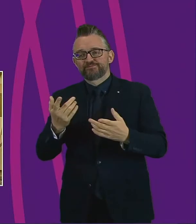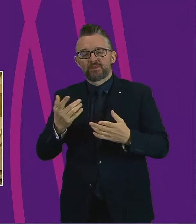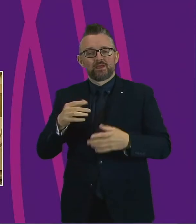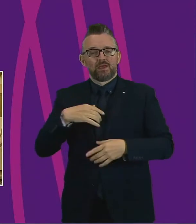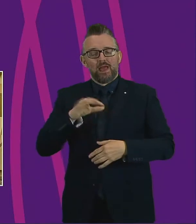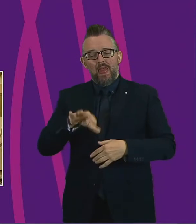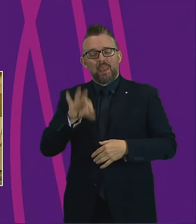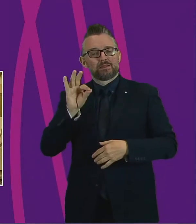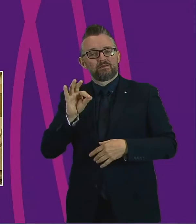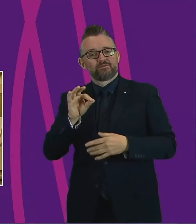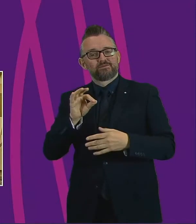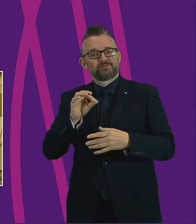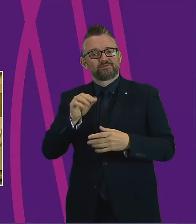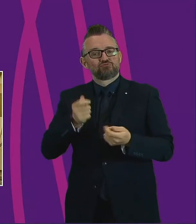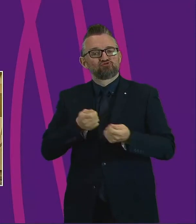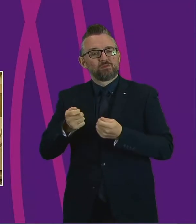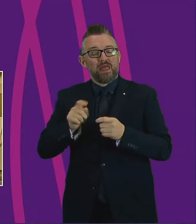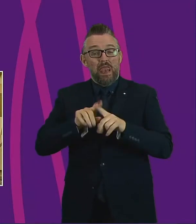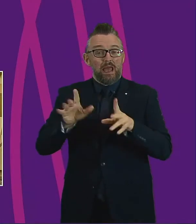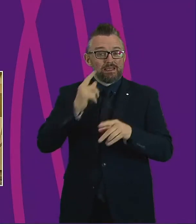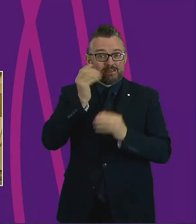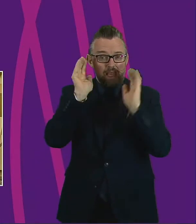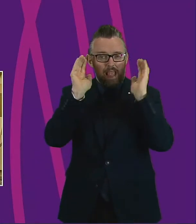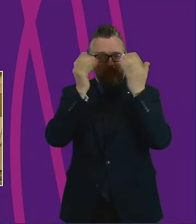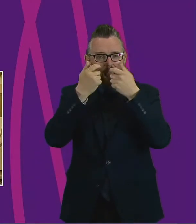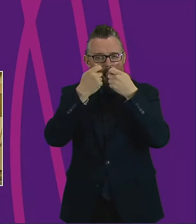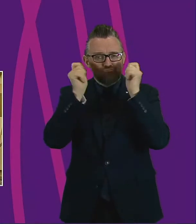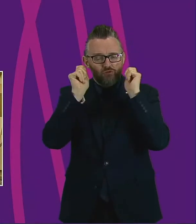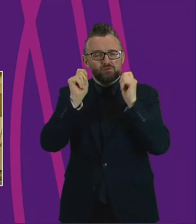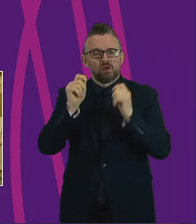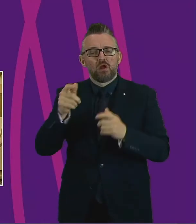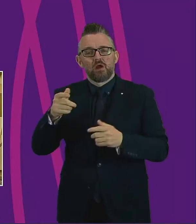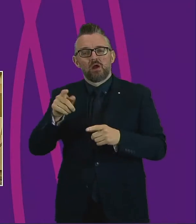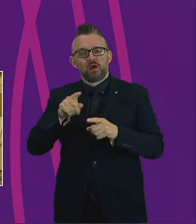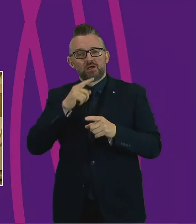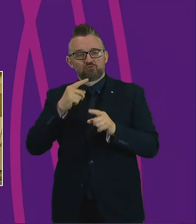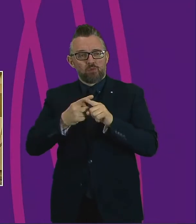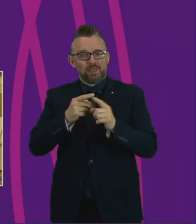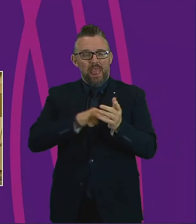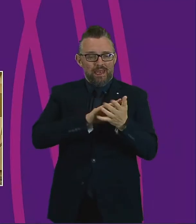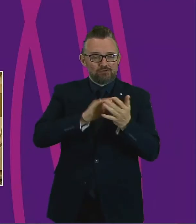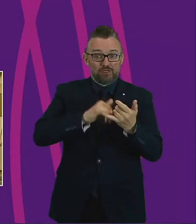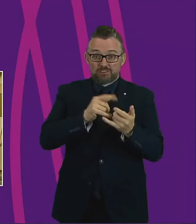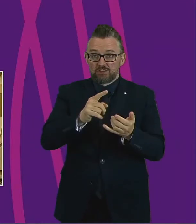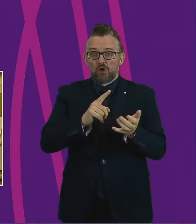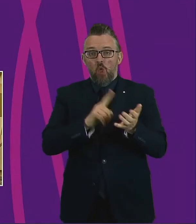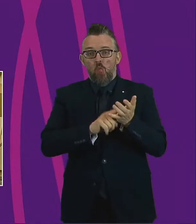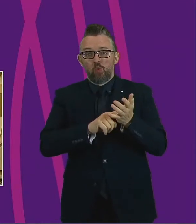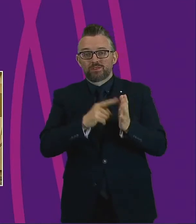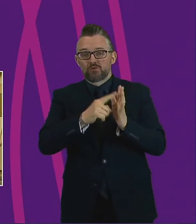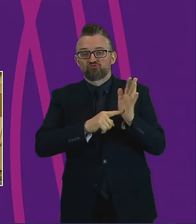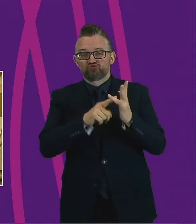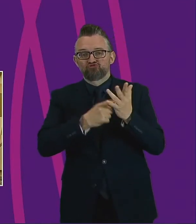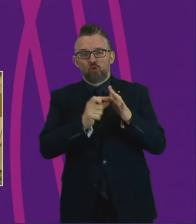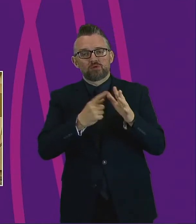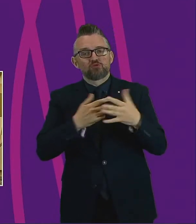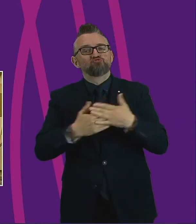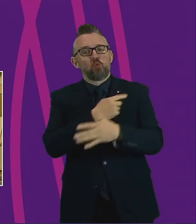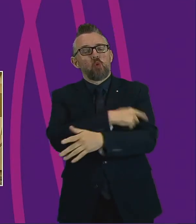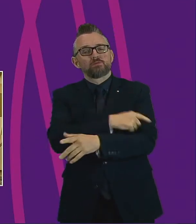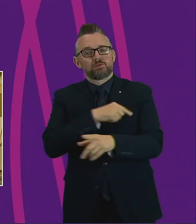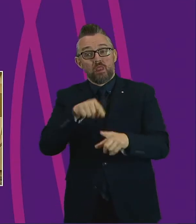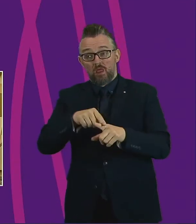and cataracts would fall into that category of resources, including the NHS Louisa Jordan. So this is something that will be ongoing. It will